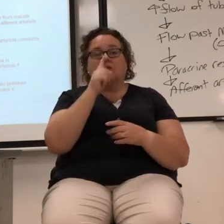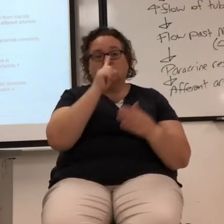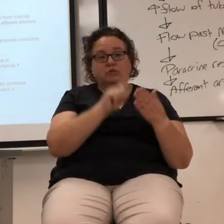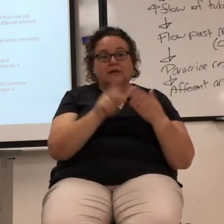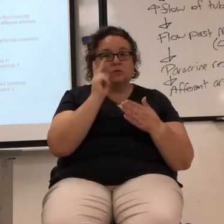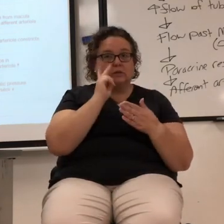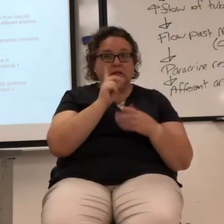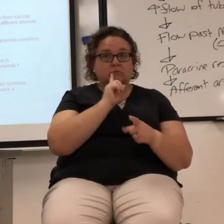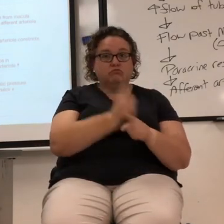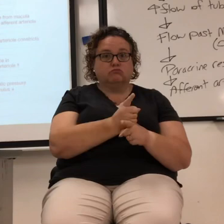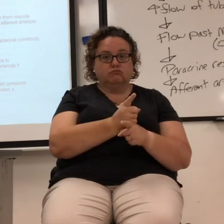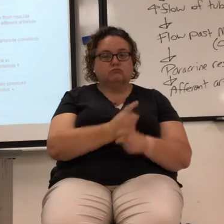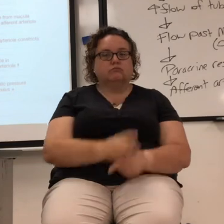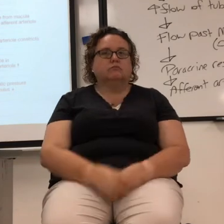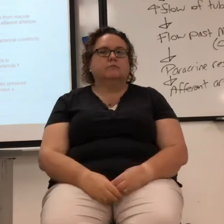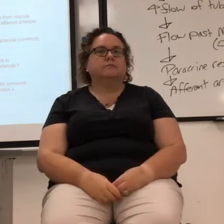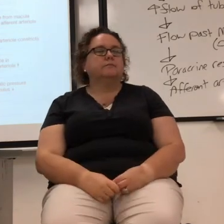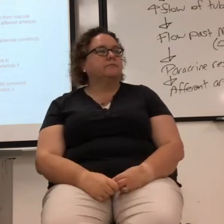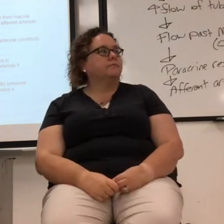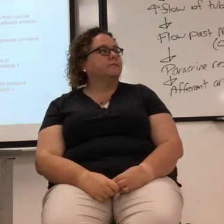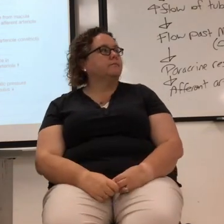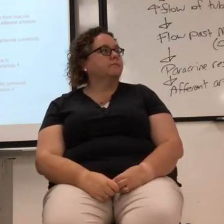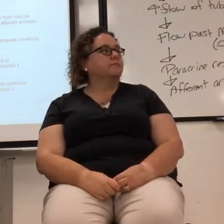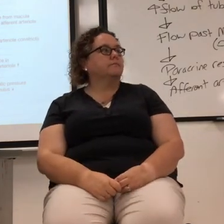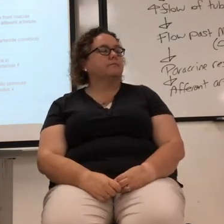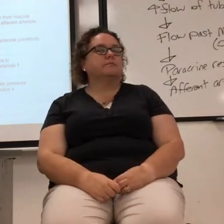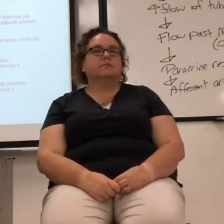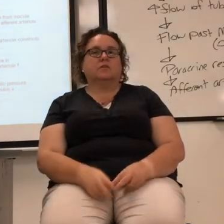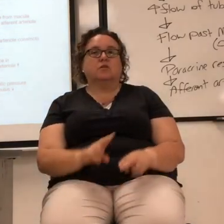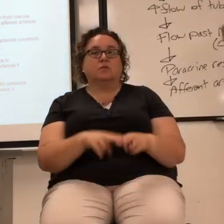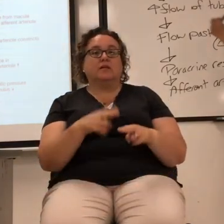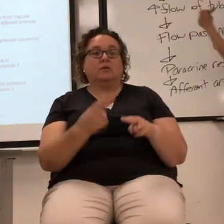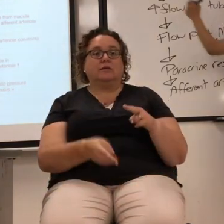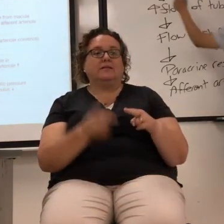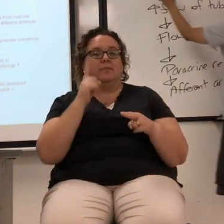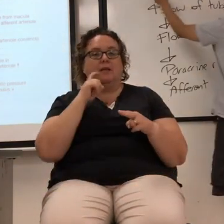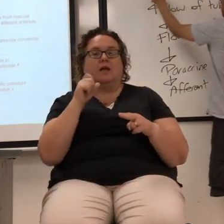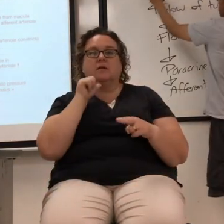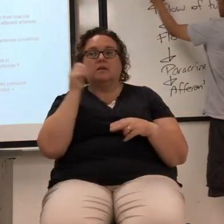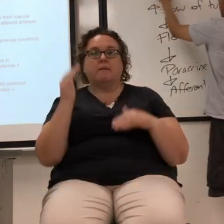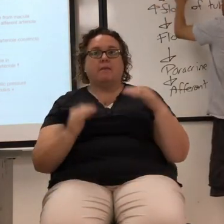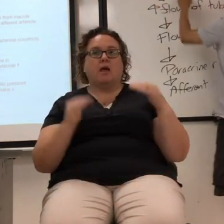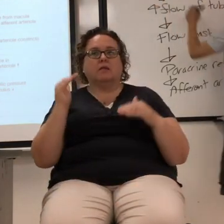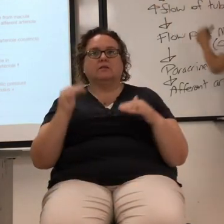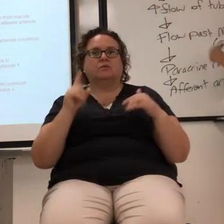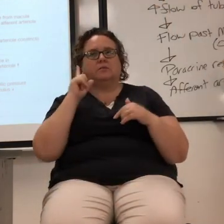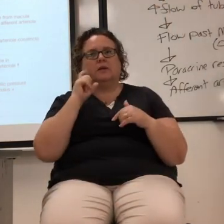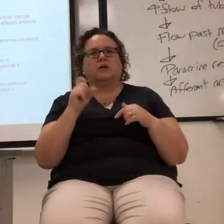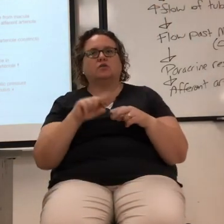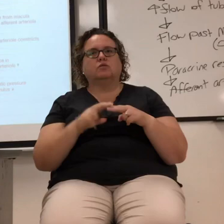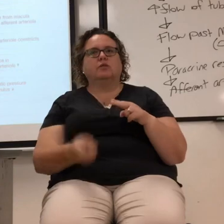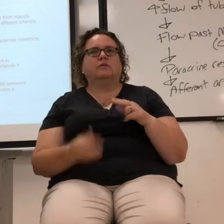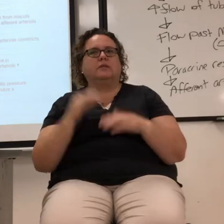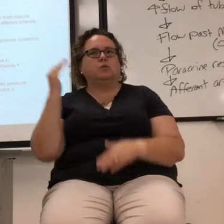did the right thing. You decreased it because the imbalance was you increased it too much.